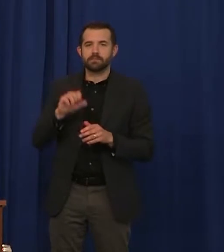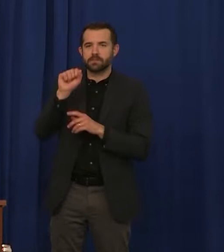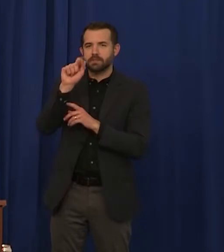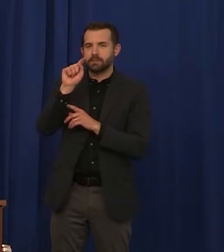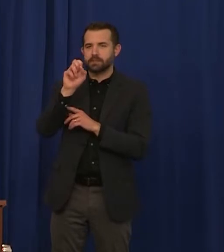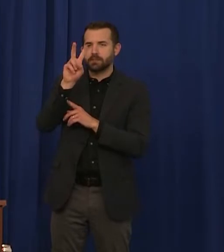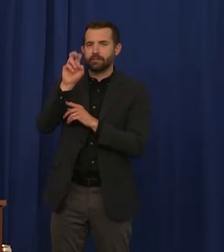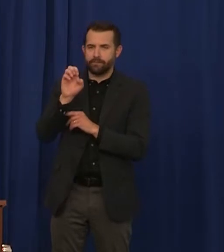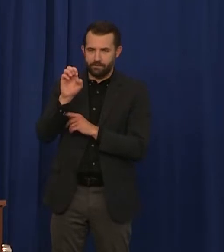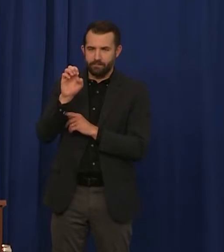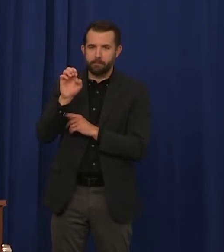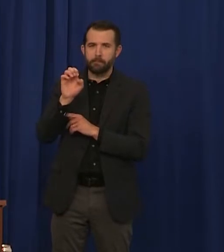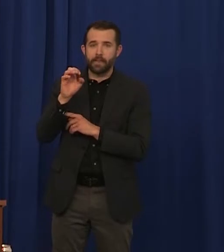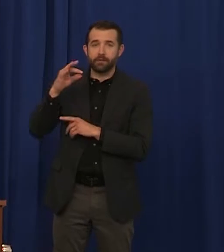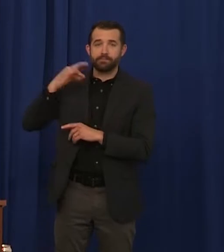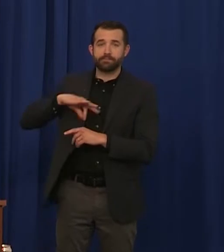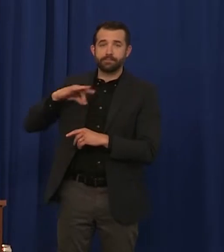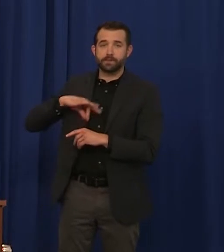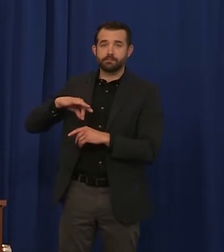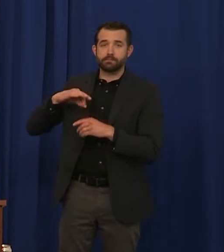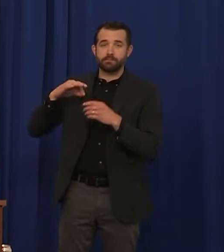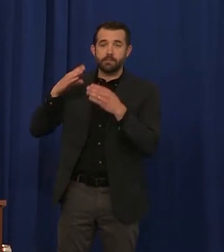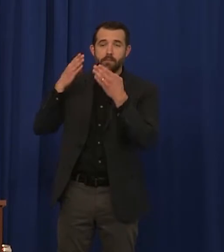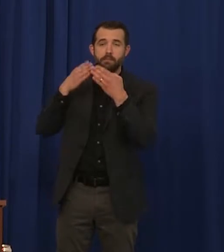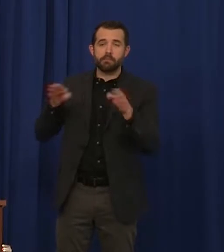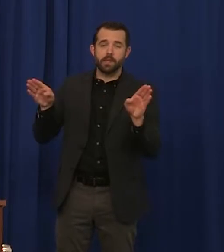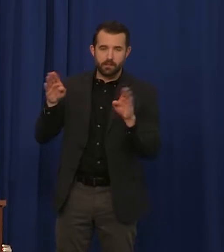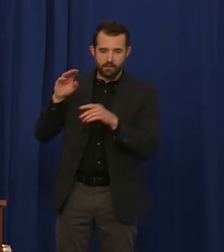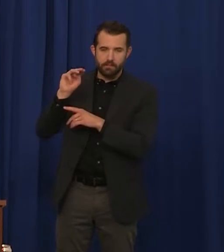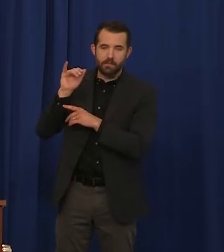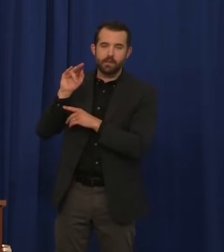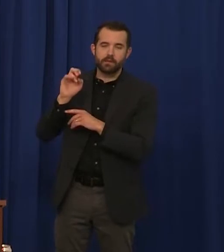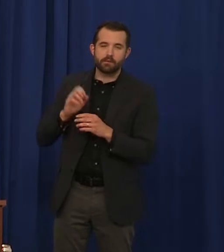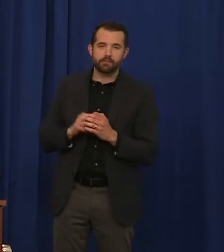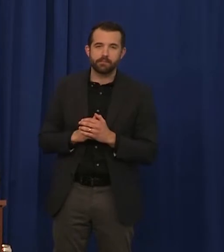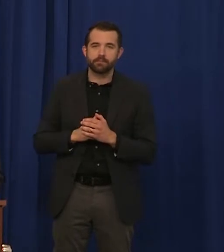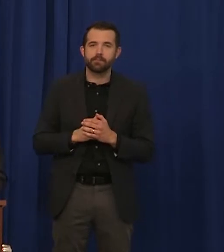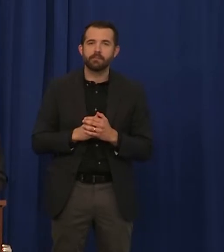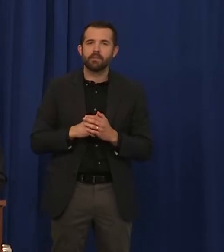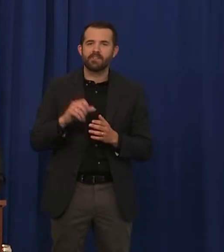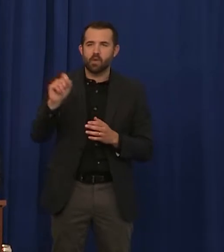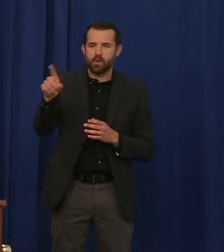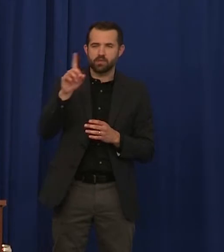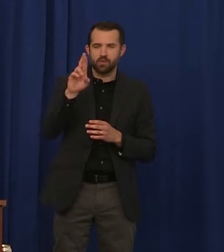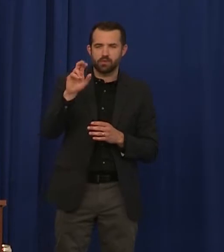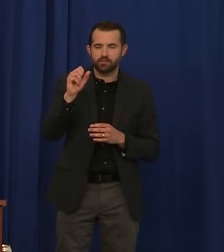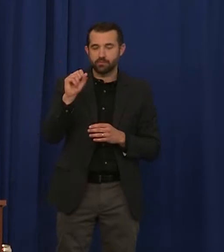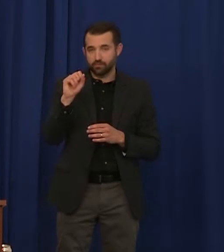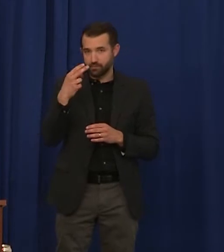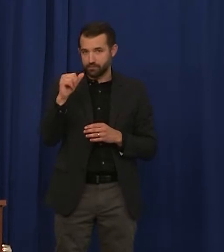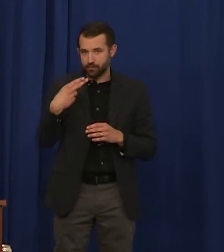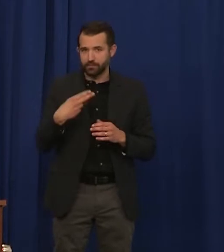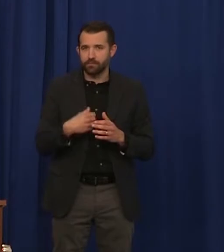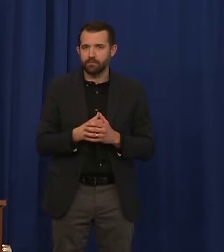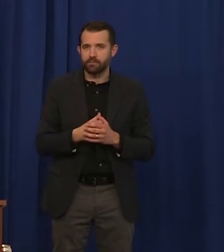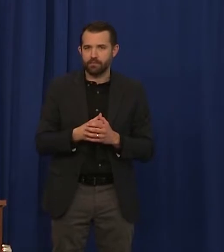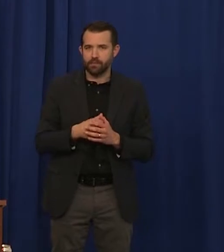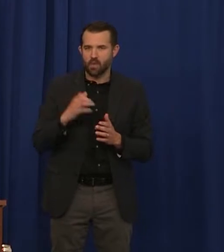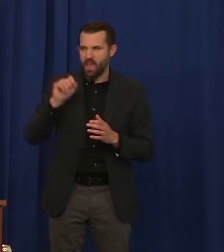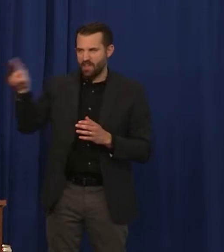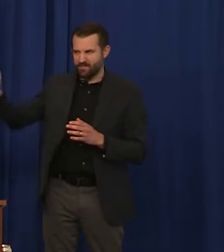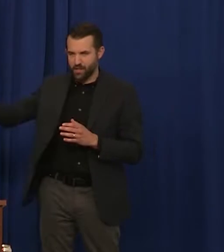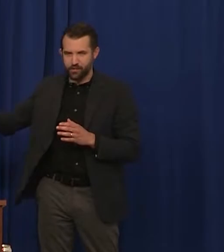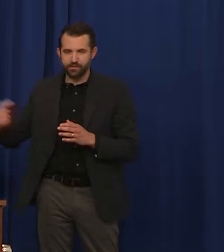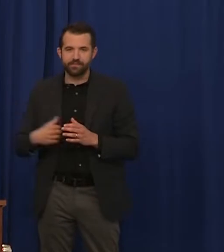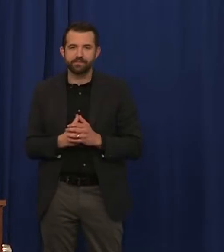Steve. Thank you. I have a question for you, Dr. Shah, but I'm going to lead with Commissioner Fortman, if you don't mind. Commissioner, I know